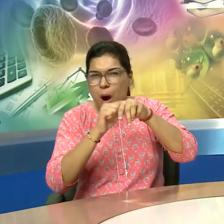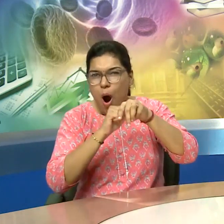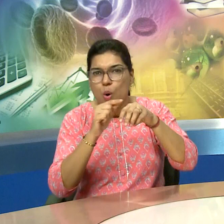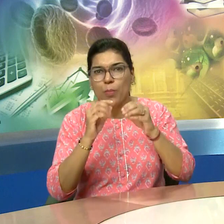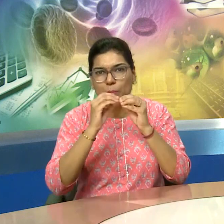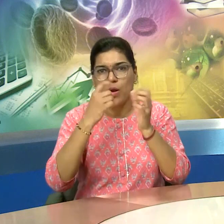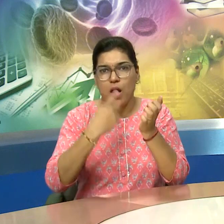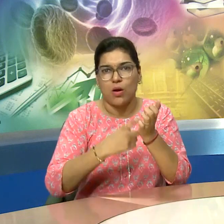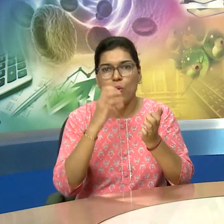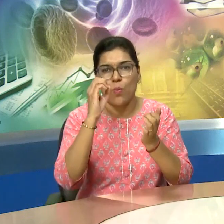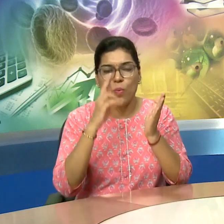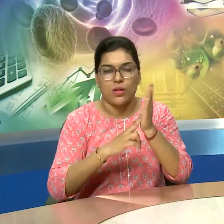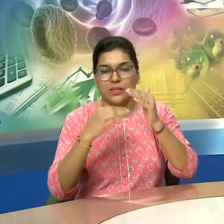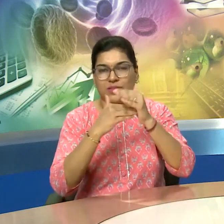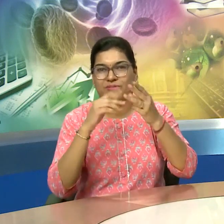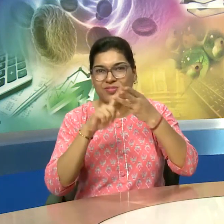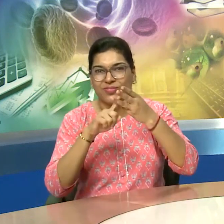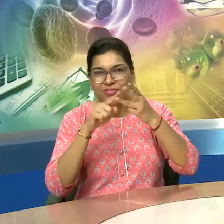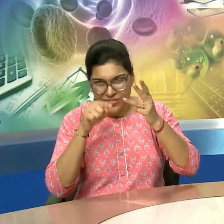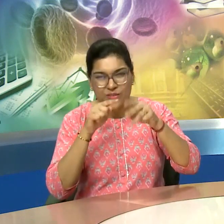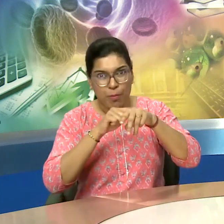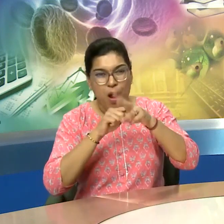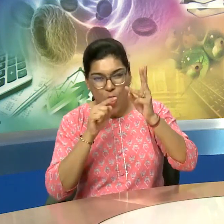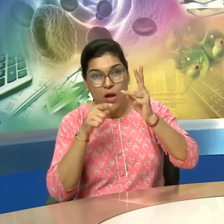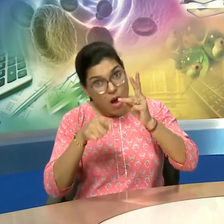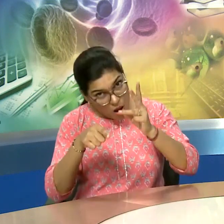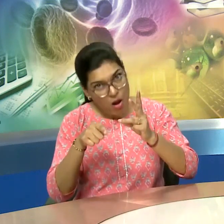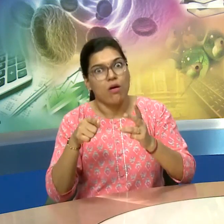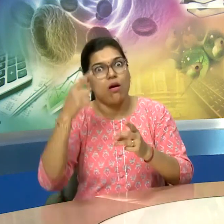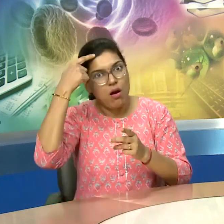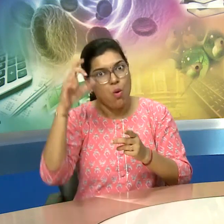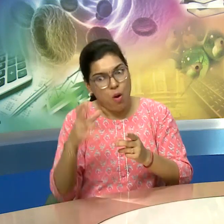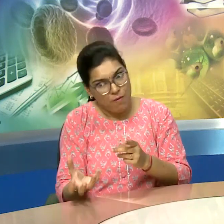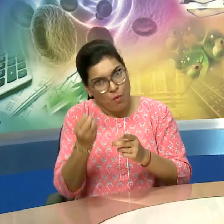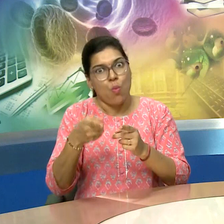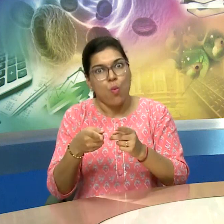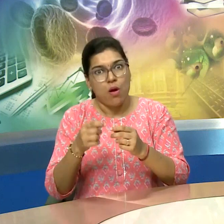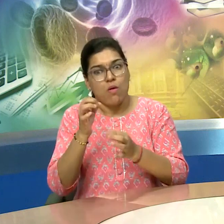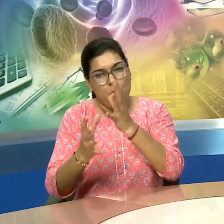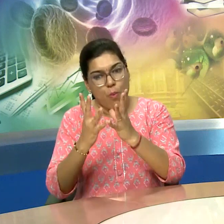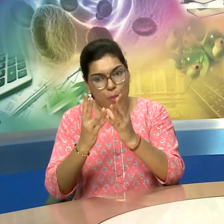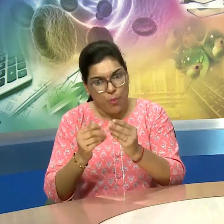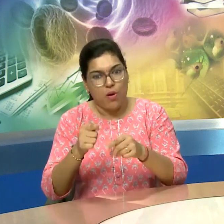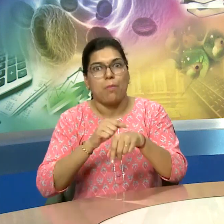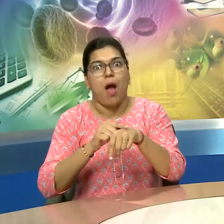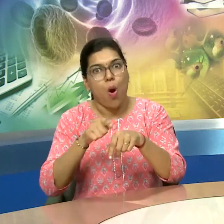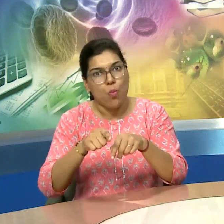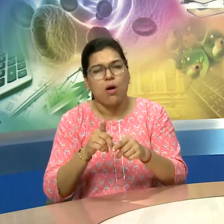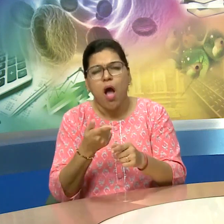Gold is a metal we already know, and silver is also a metal we already know. We make ornaments